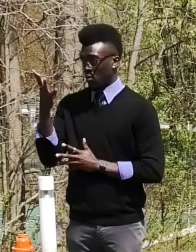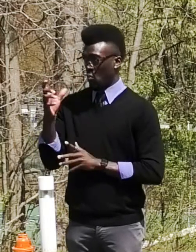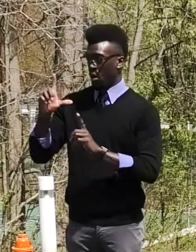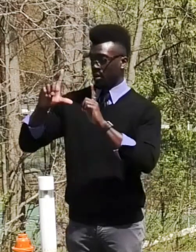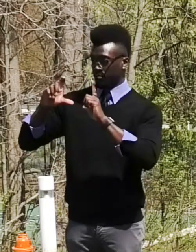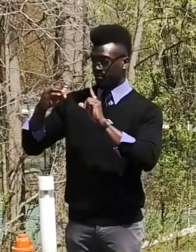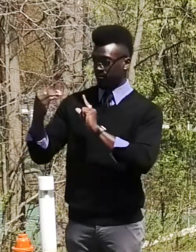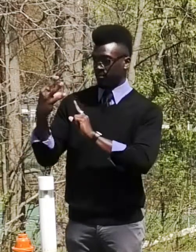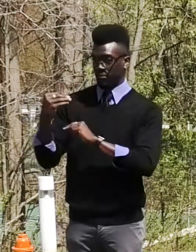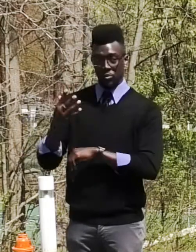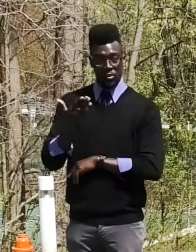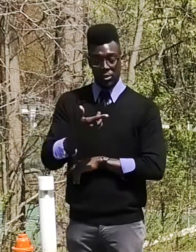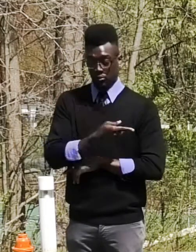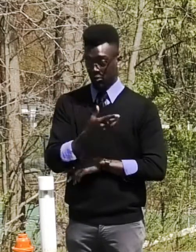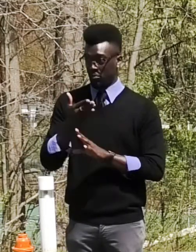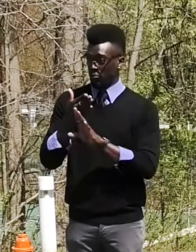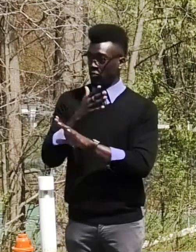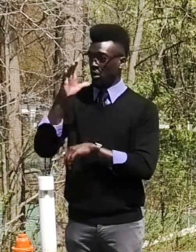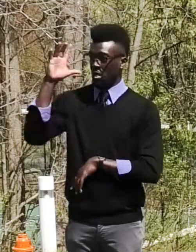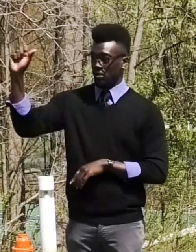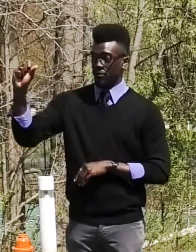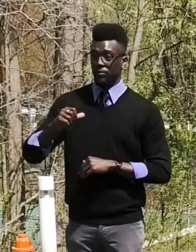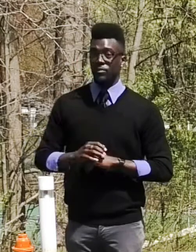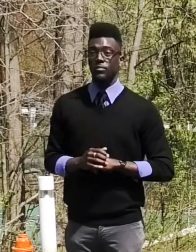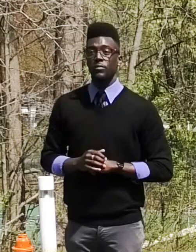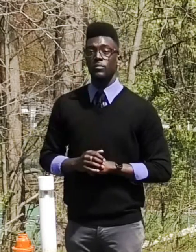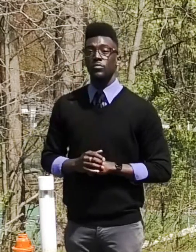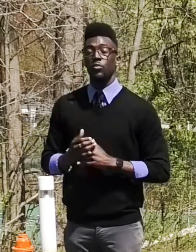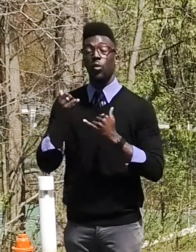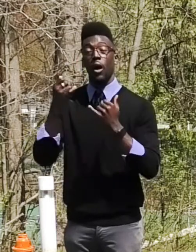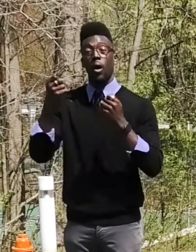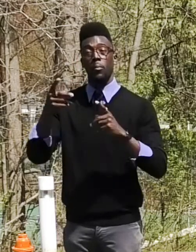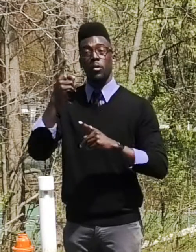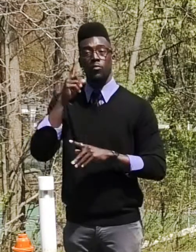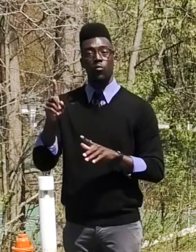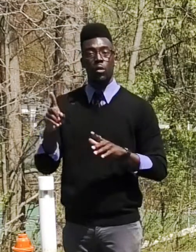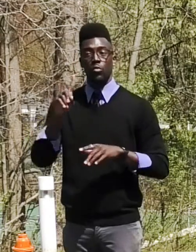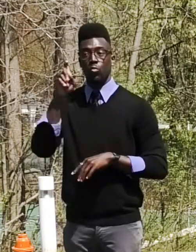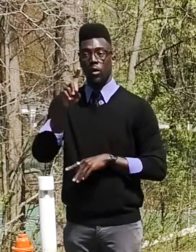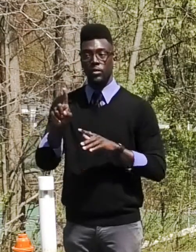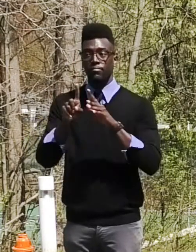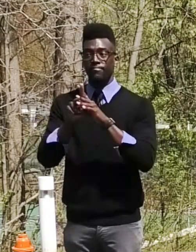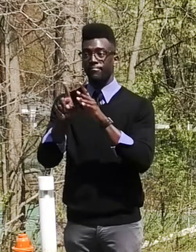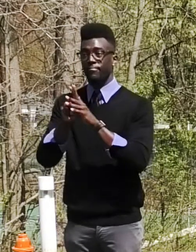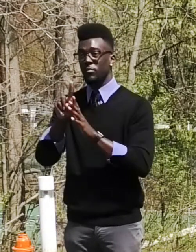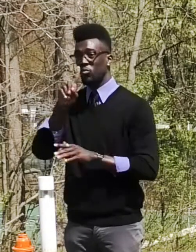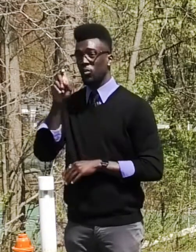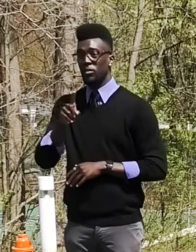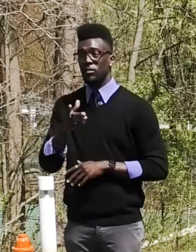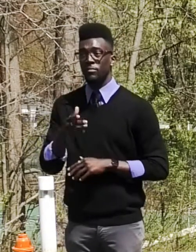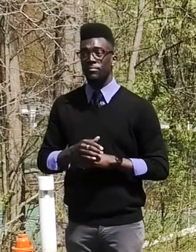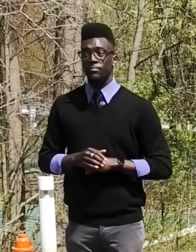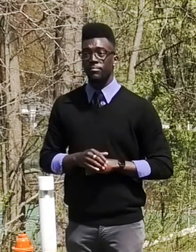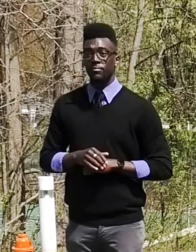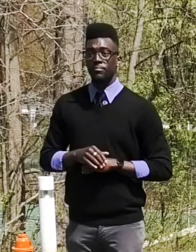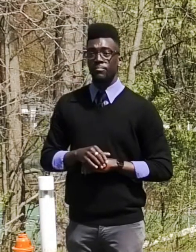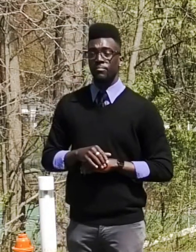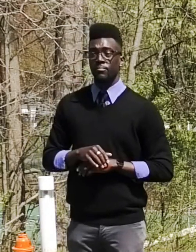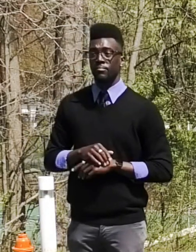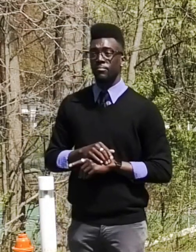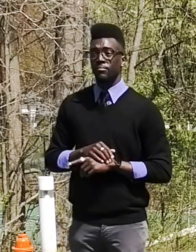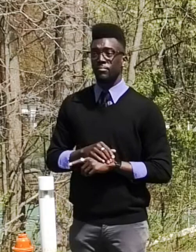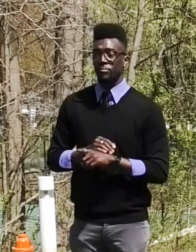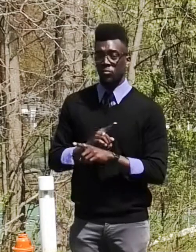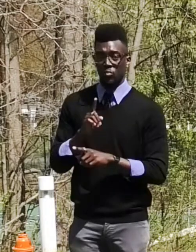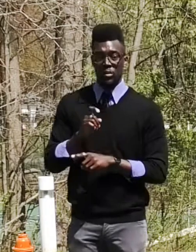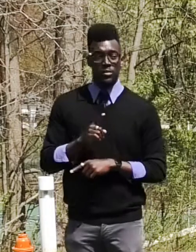with you right here before you leave. So this is an opportunity for any questions anyone may have. Are there any questions? County